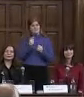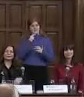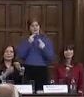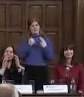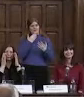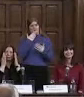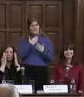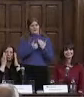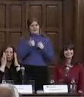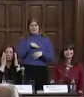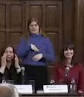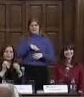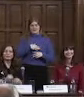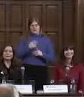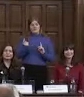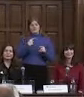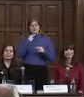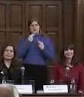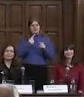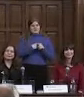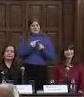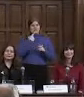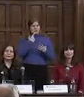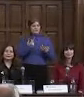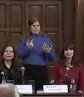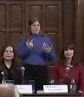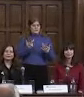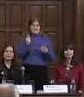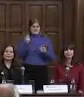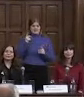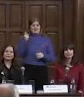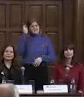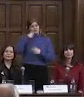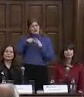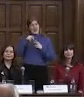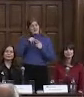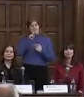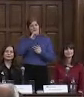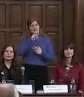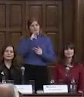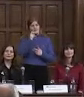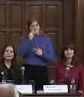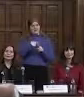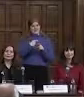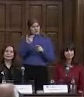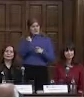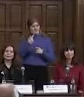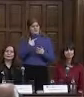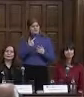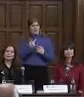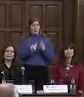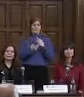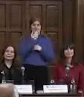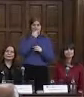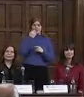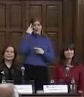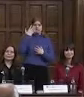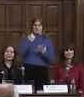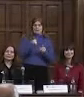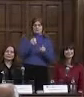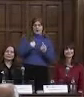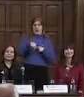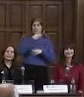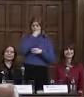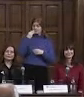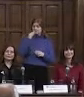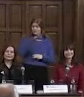back doing dinners and things again. But we had the Taoiseach and we had Mary Robinson again, and she gave us an update reminder of our